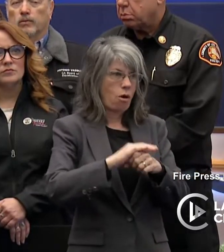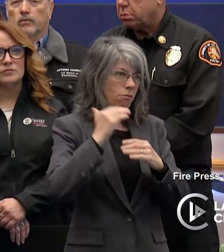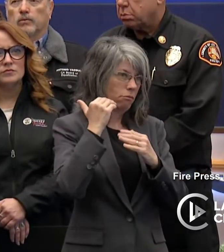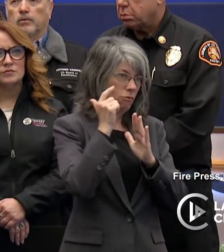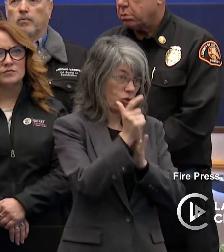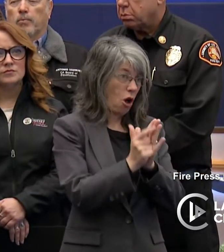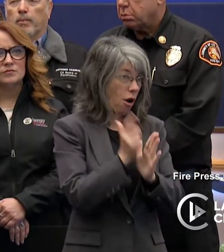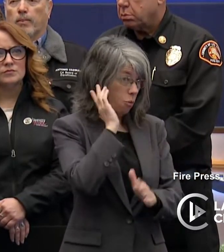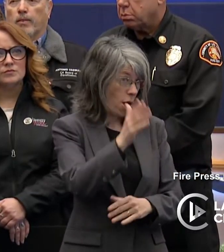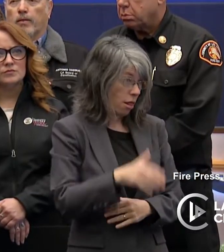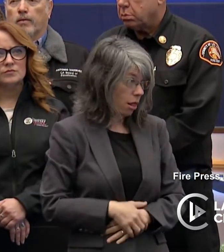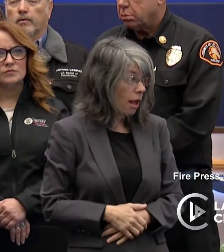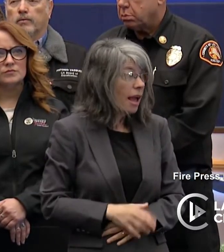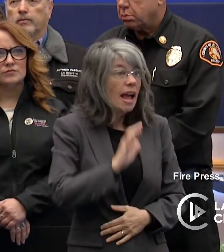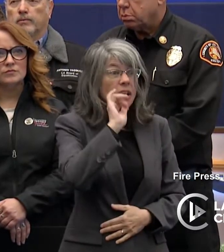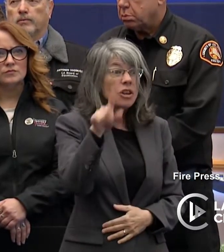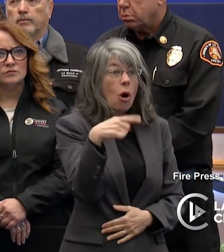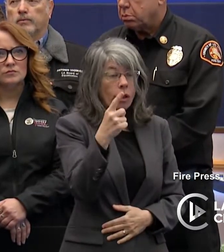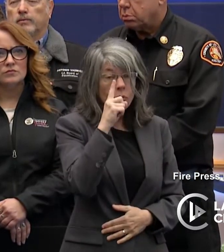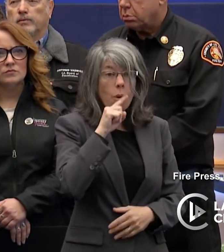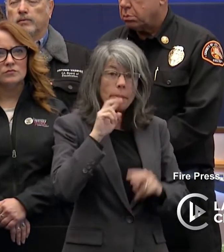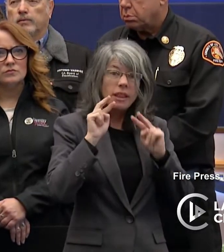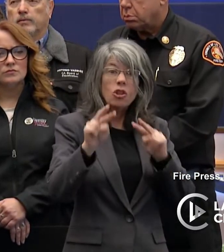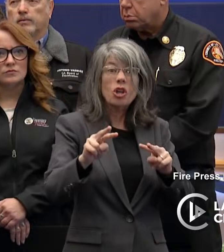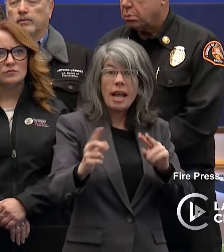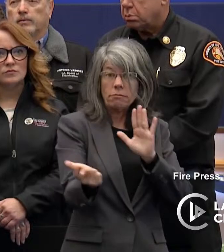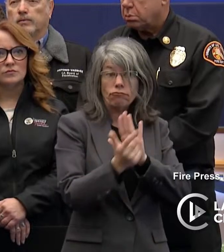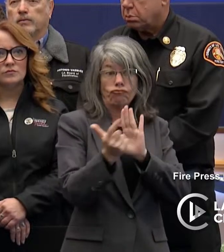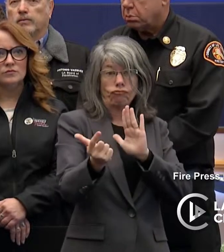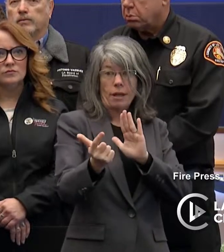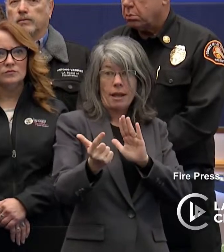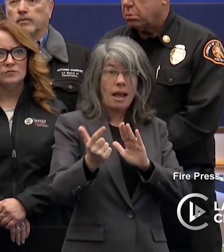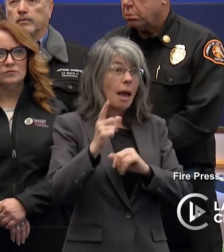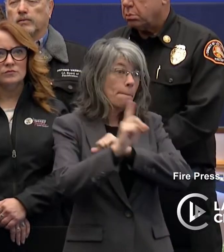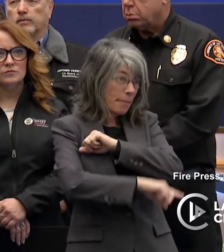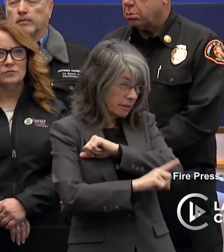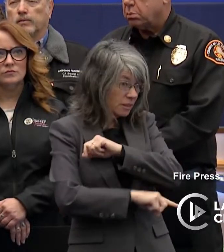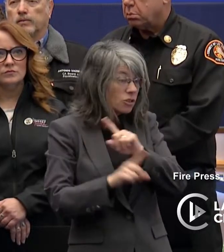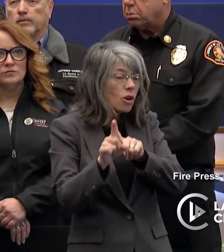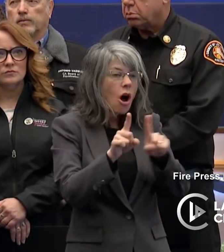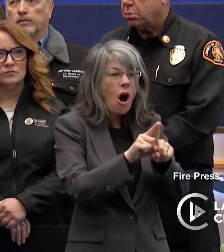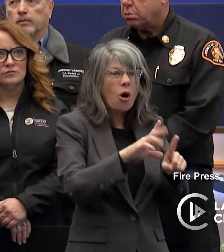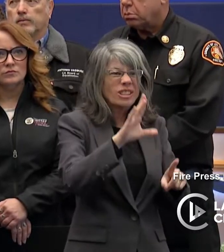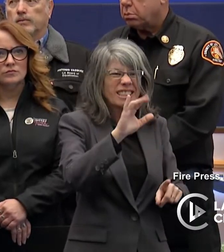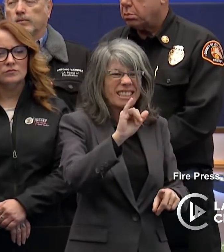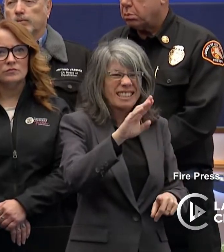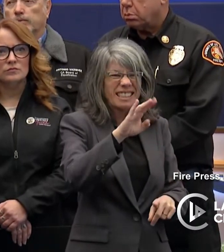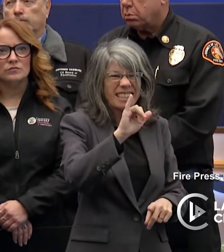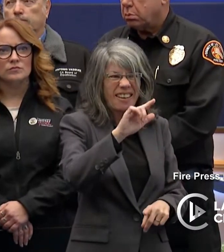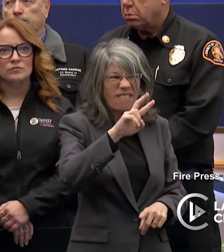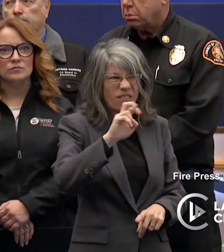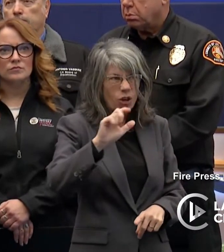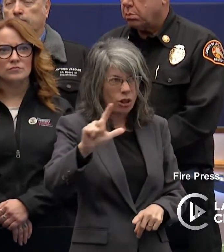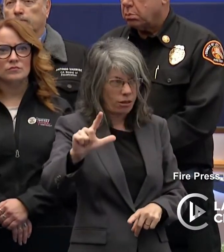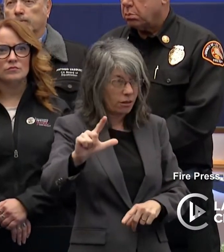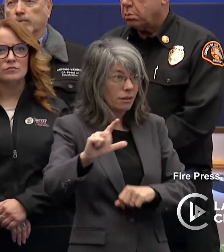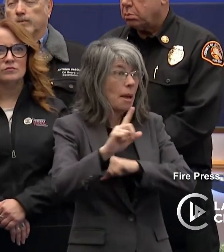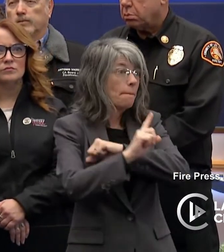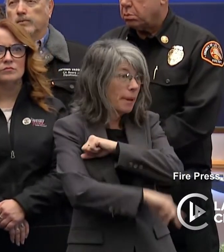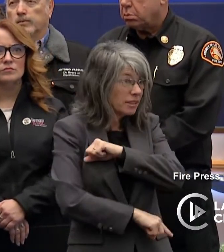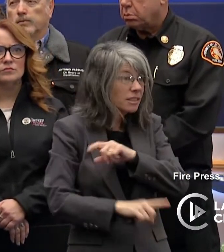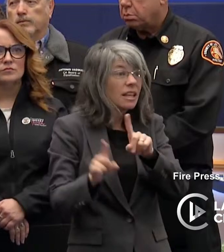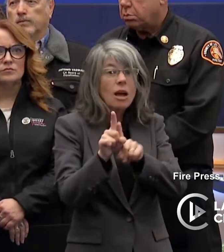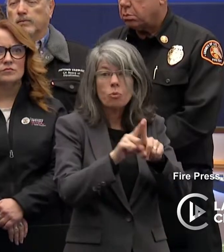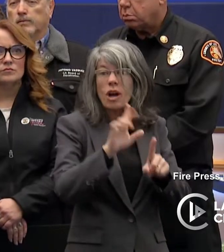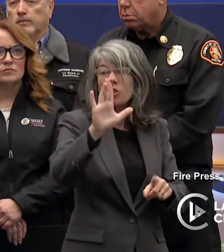law. So not only are you going to be looking at criminal penalties, you will be looking at civil penalties, and as